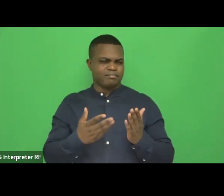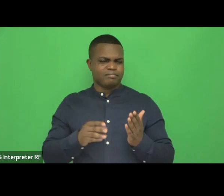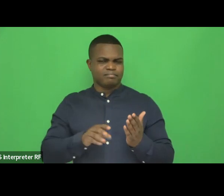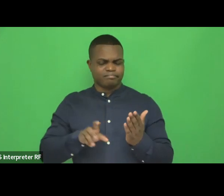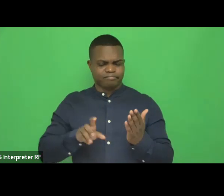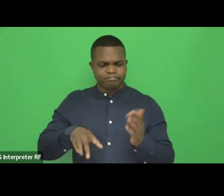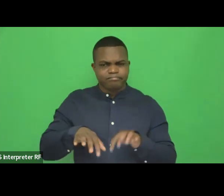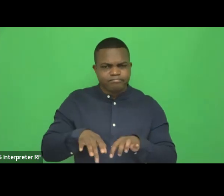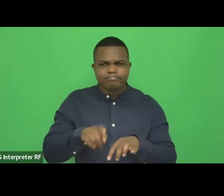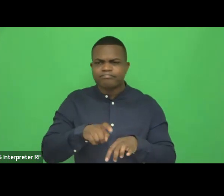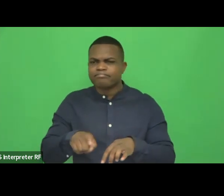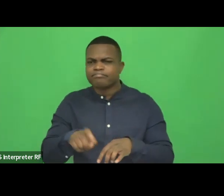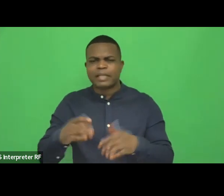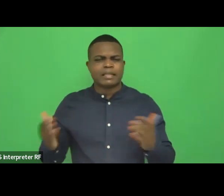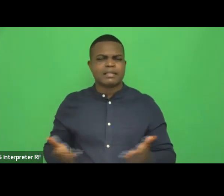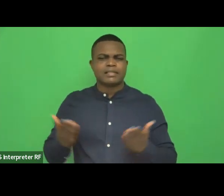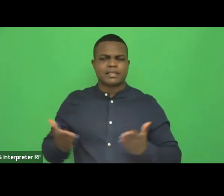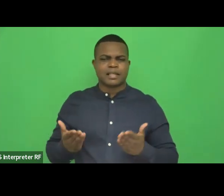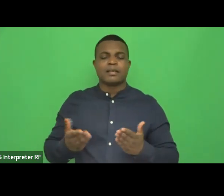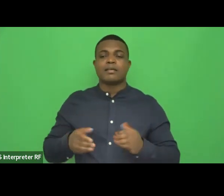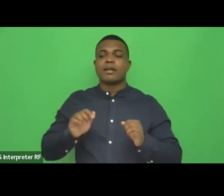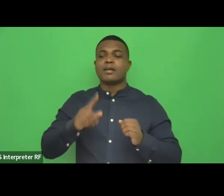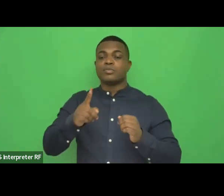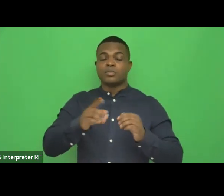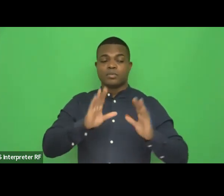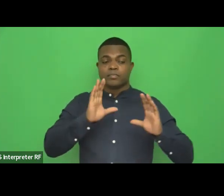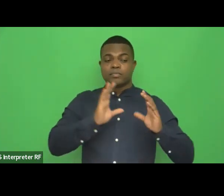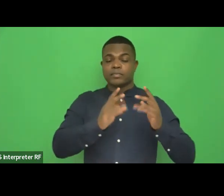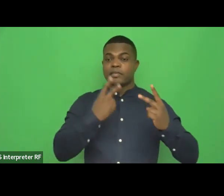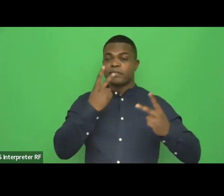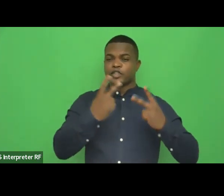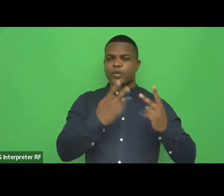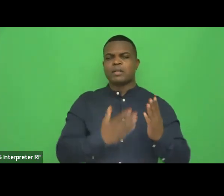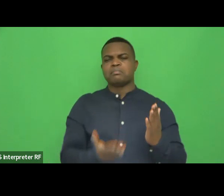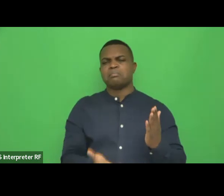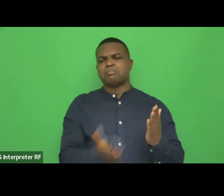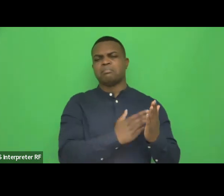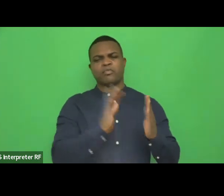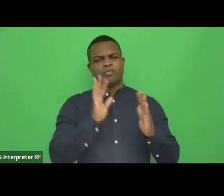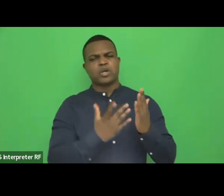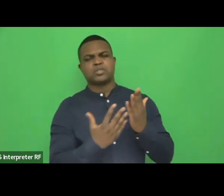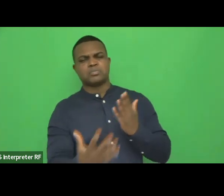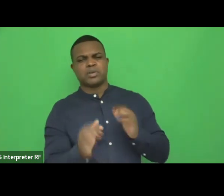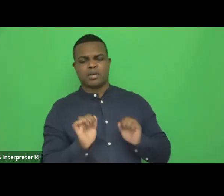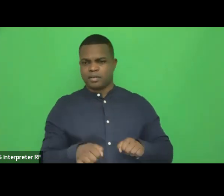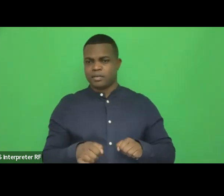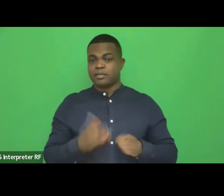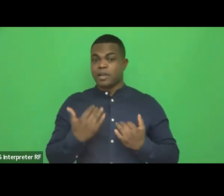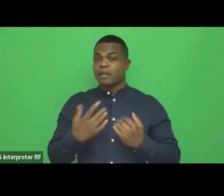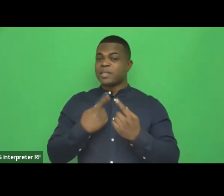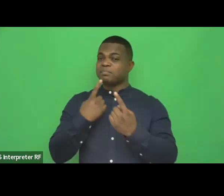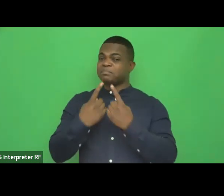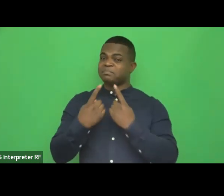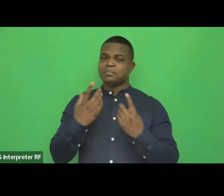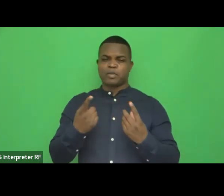important, particularly in Europe, as we move towards the magic date of June 2025,